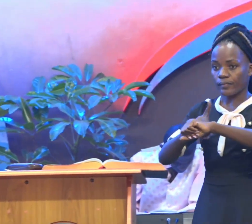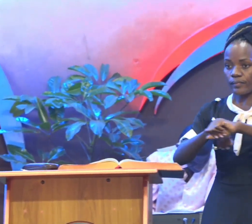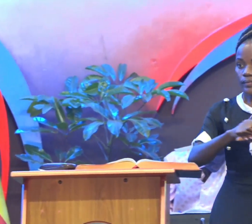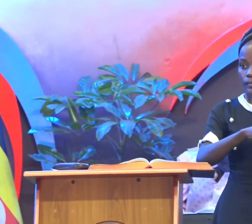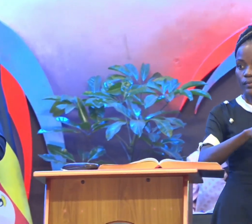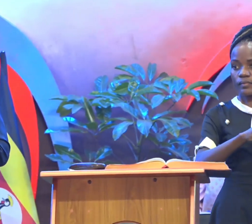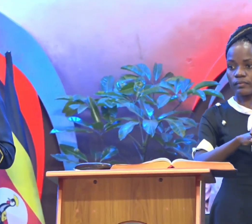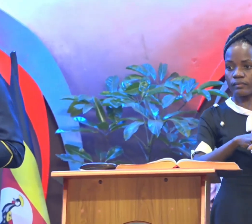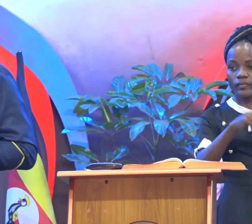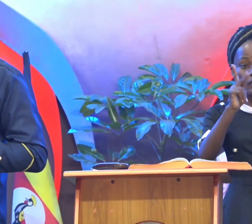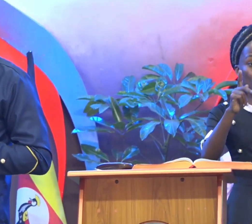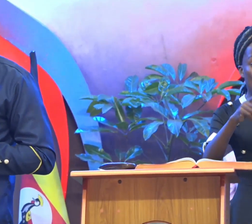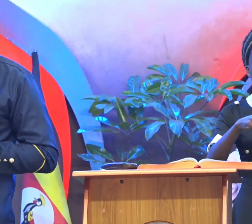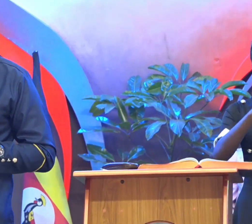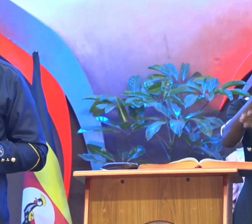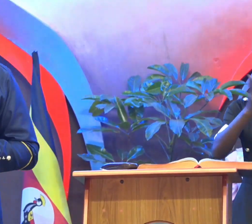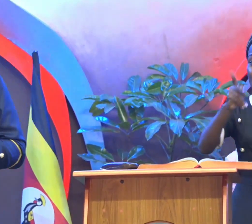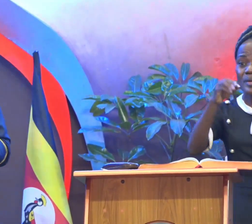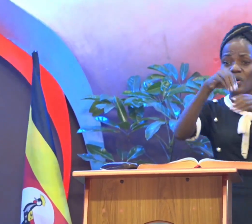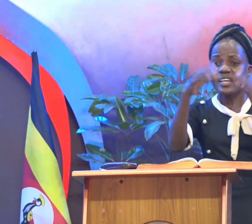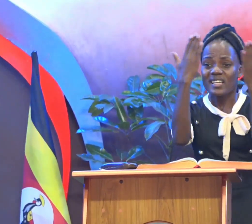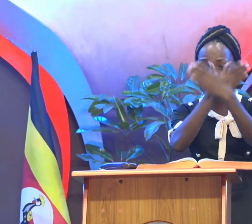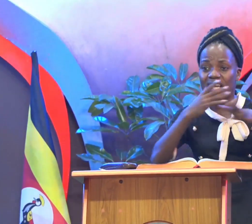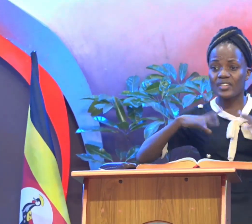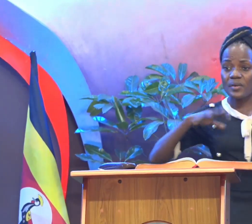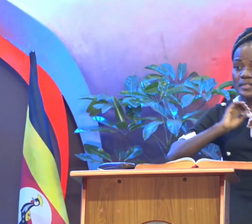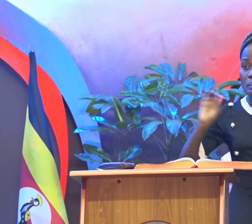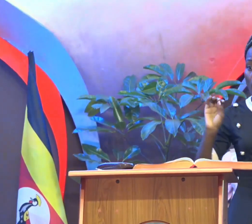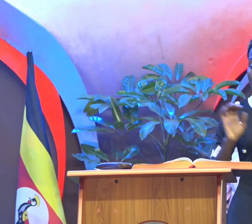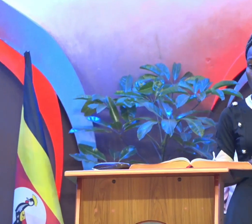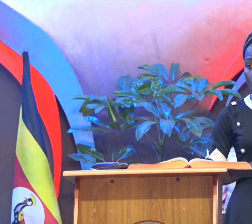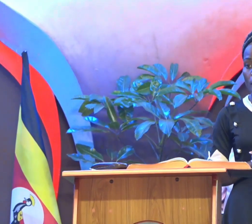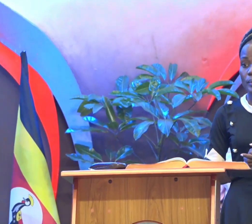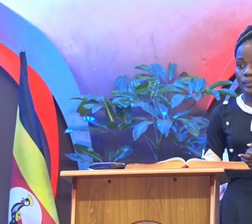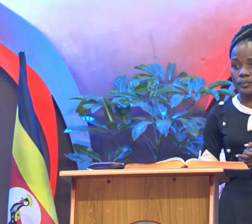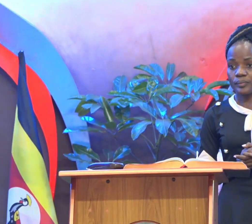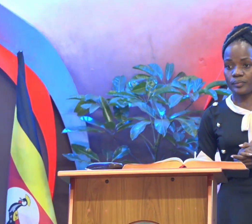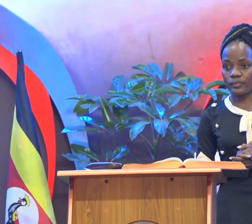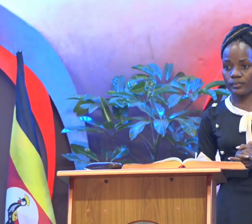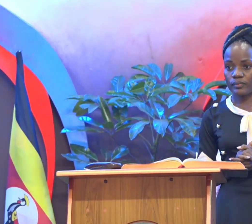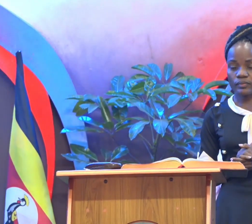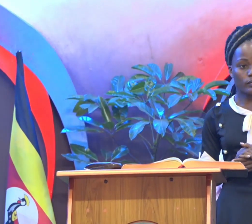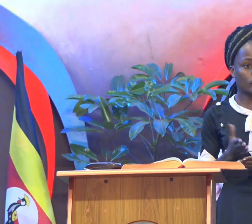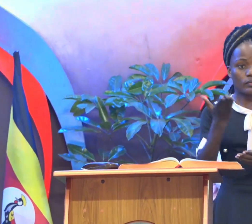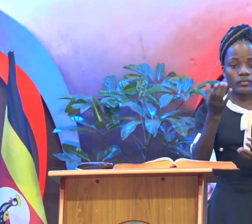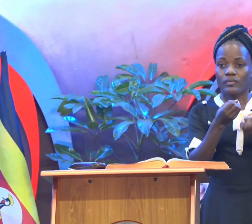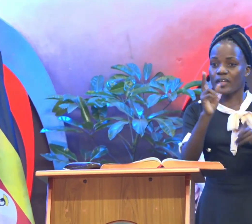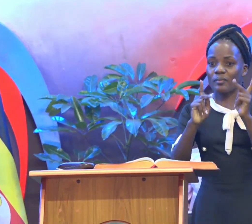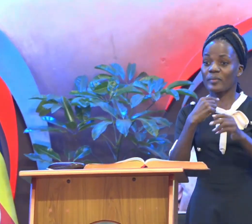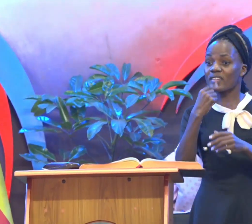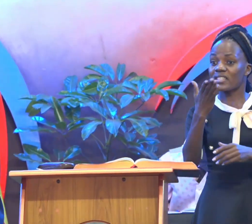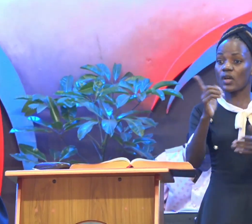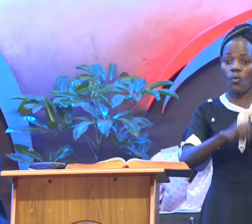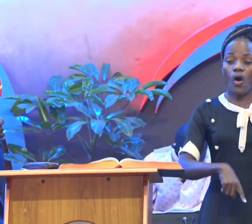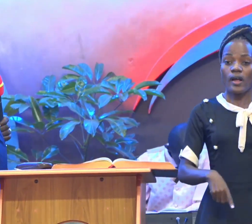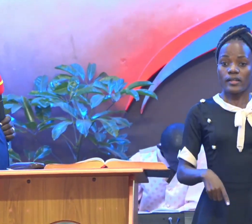Abantu bangi tebawumula ekiro. We are speaking about the night time. Many people don't rest at night. Anabasinga obunji batugambira. That's when